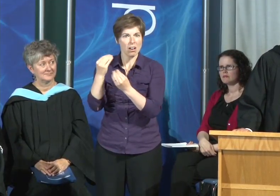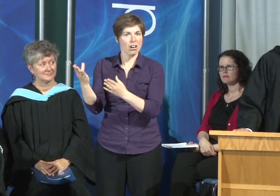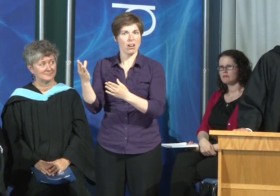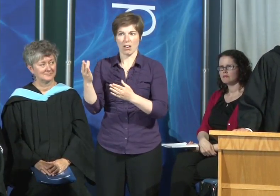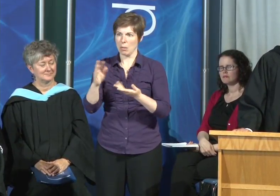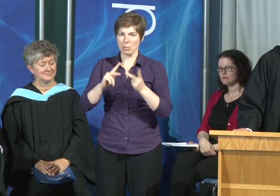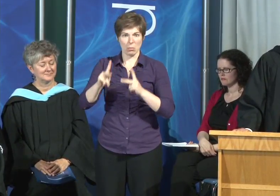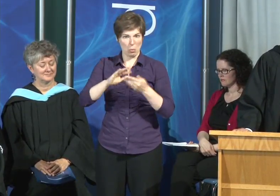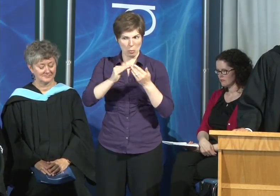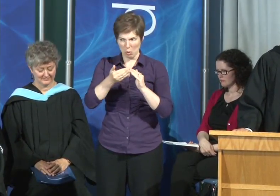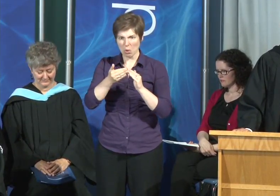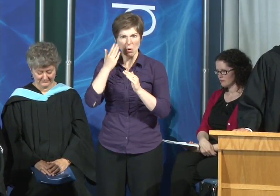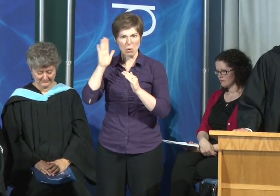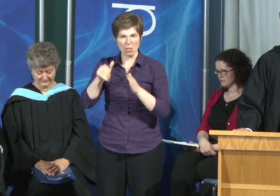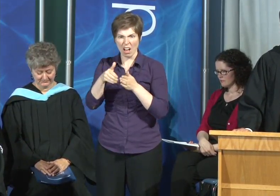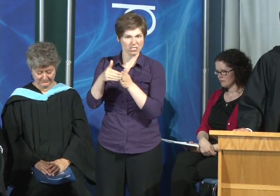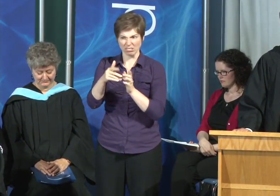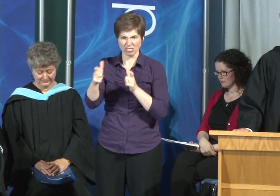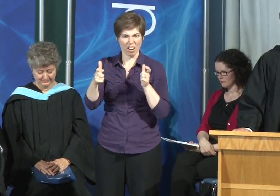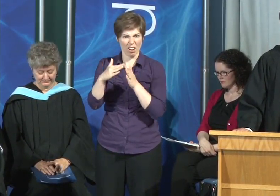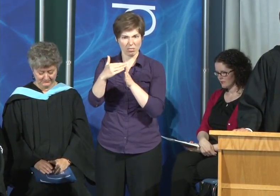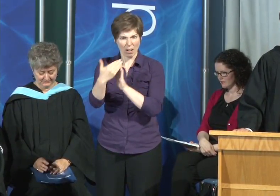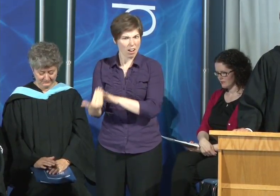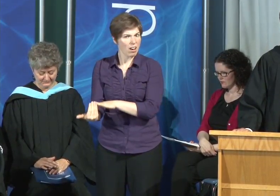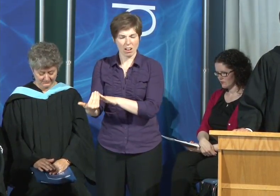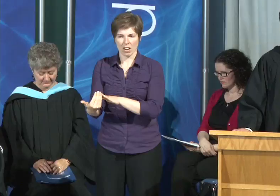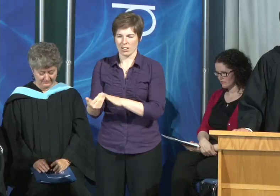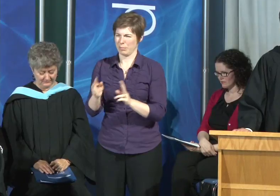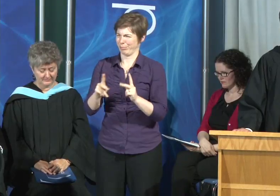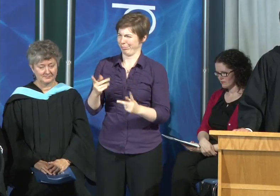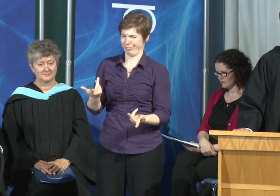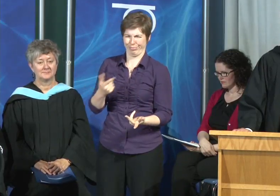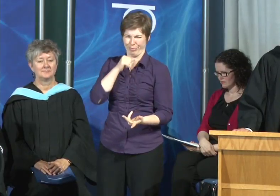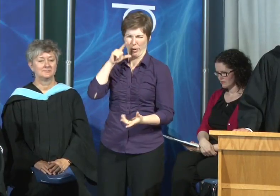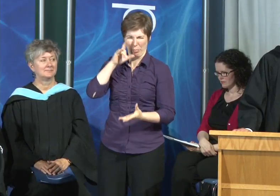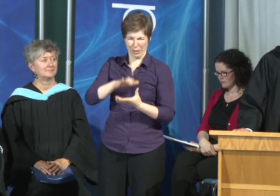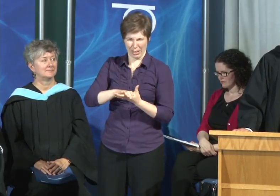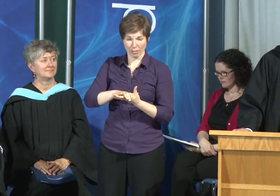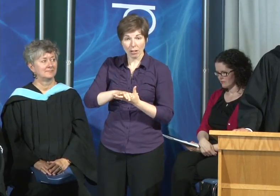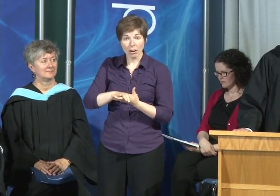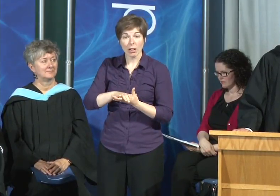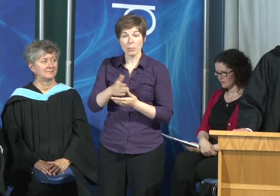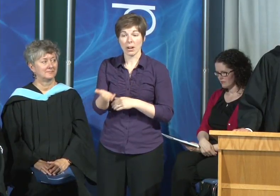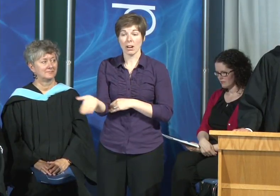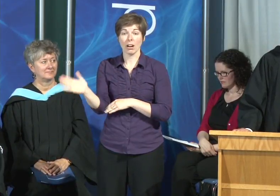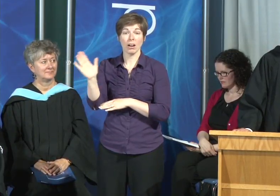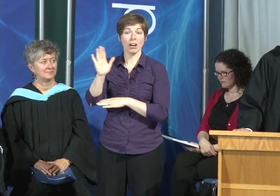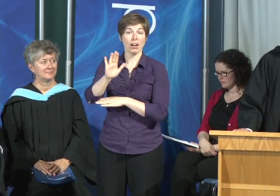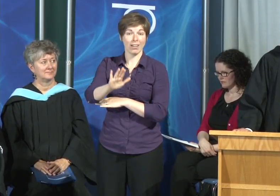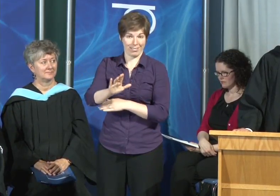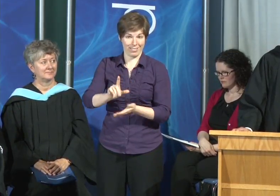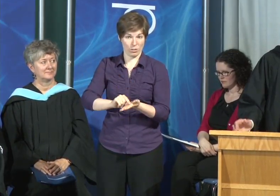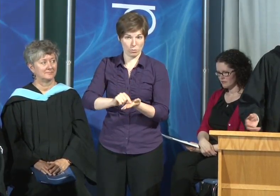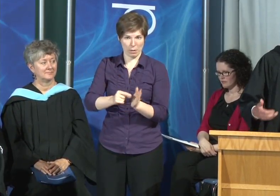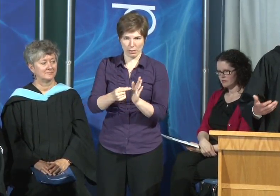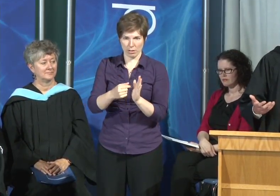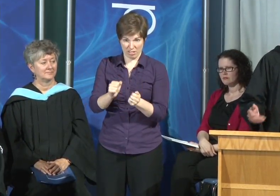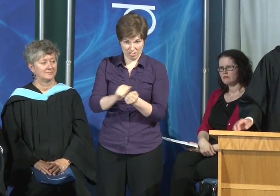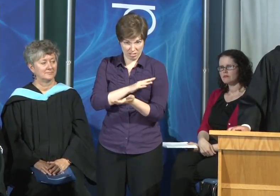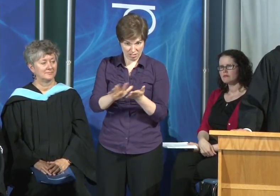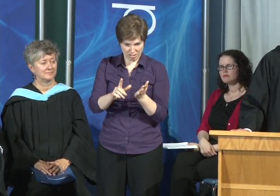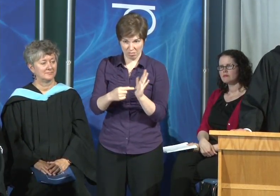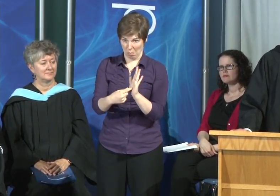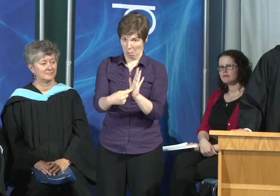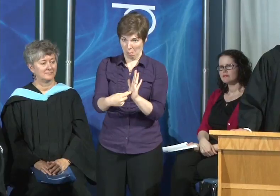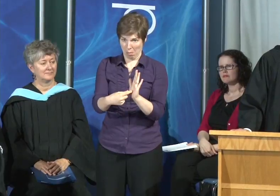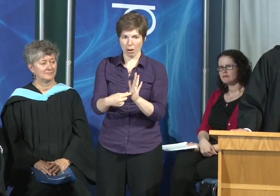believed them. Until later in the day, when the newspapers began to report the disaster. Well, that